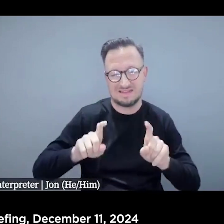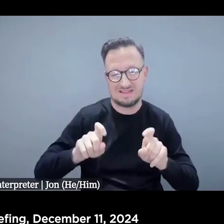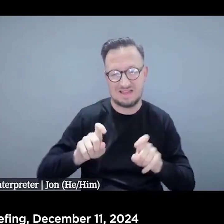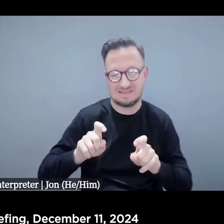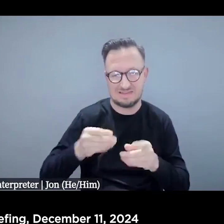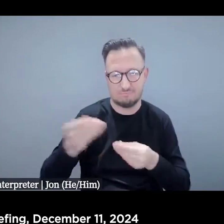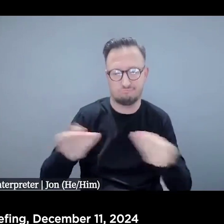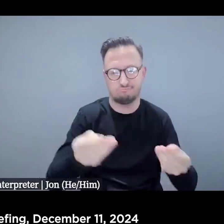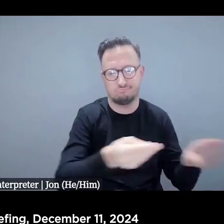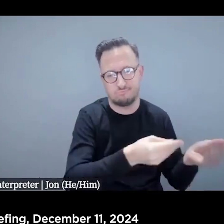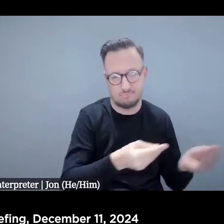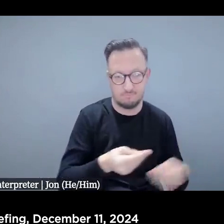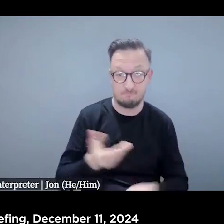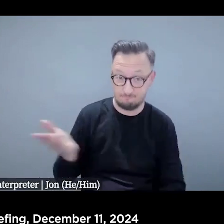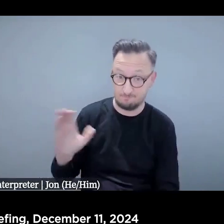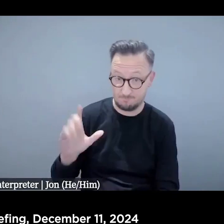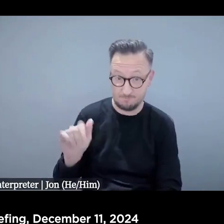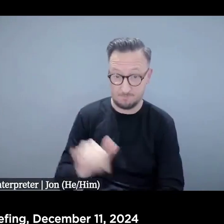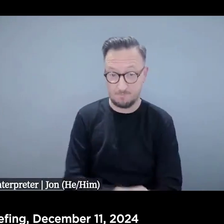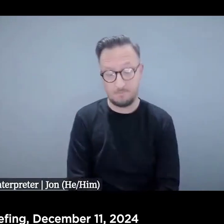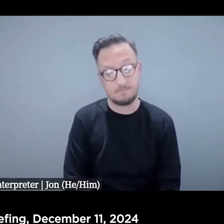pickup. Clay.